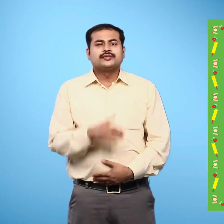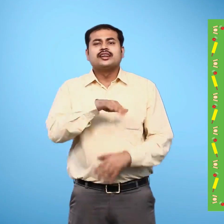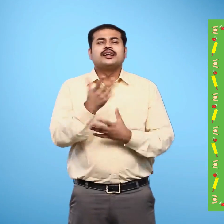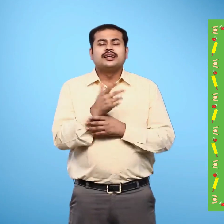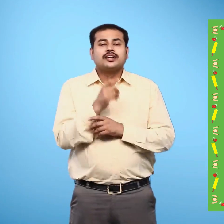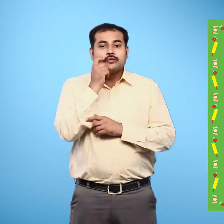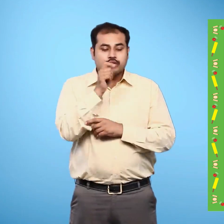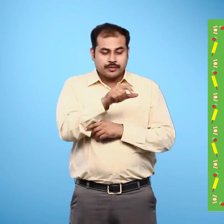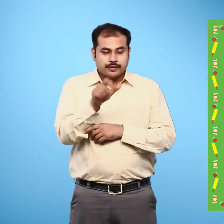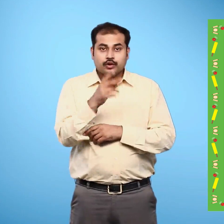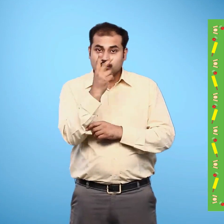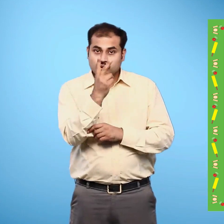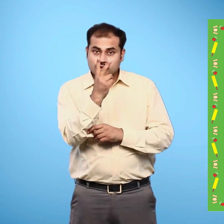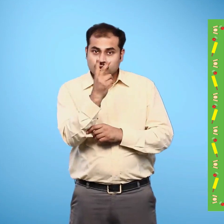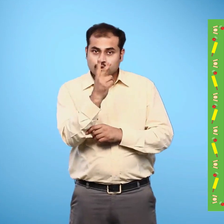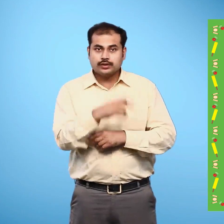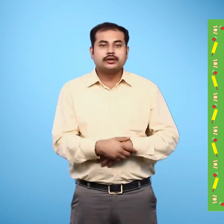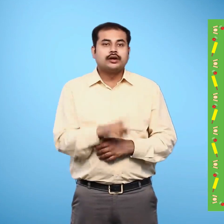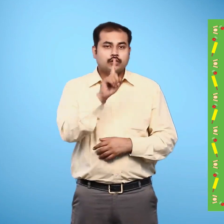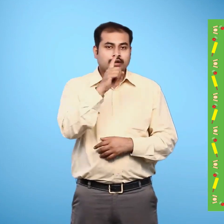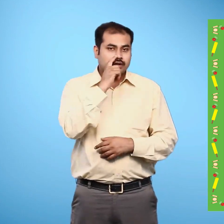2 boys and 1 girl